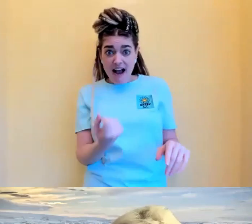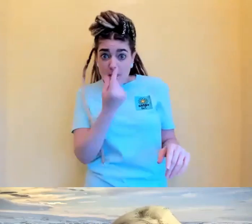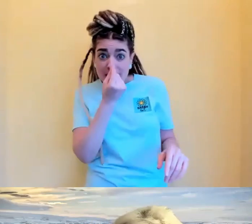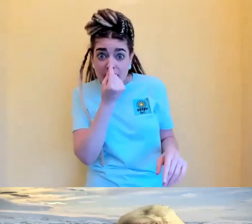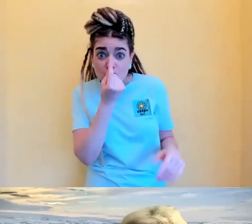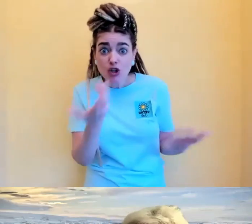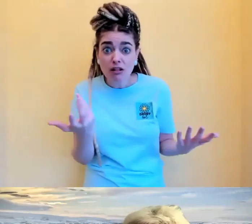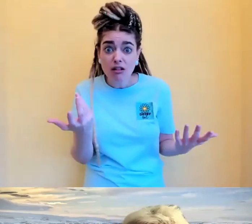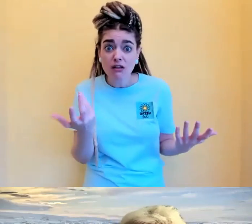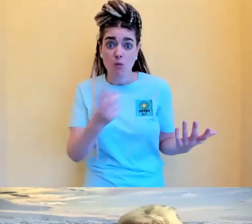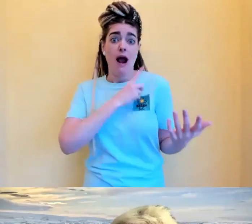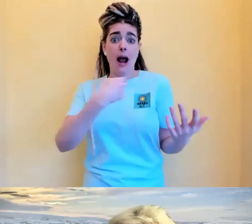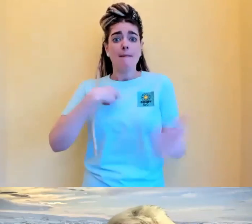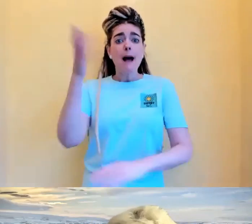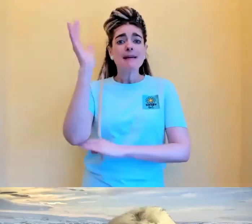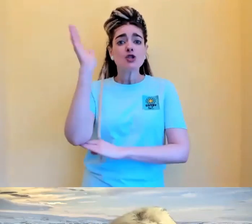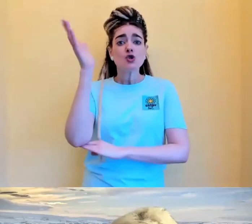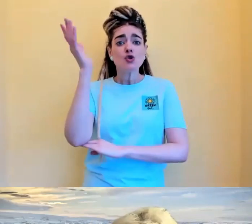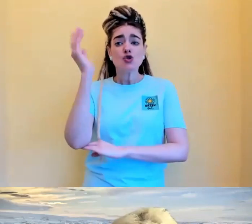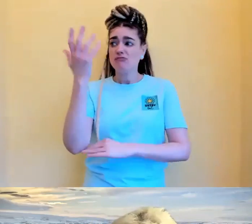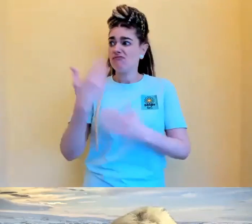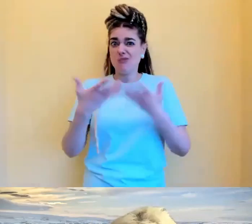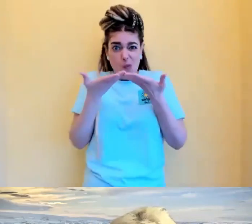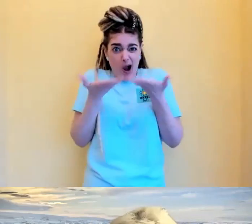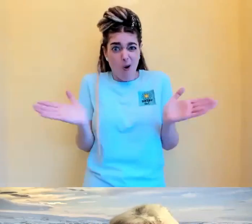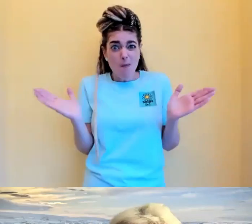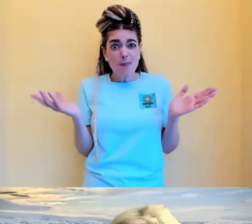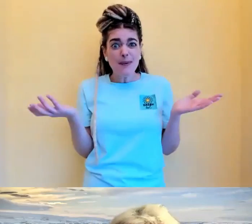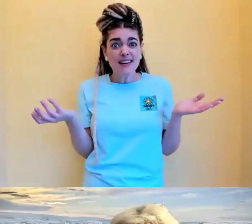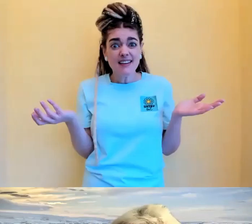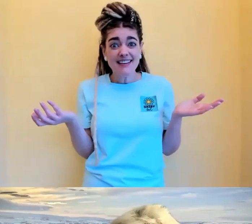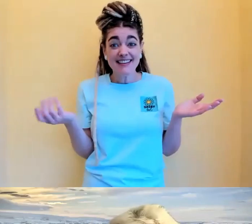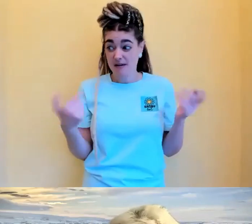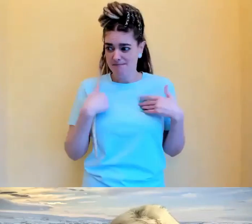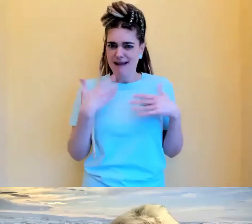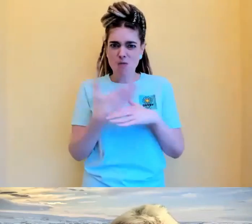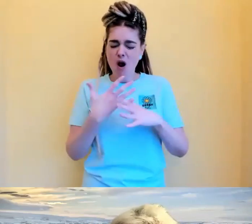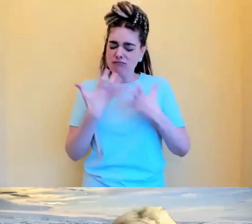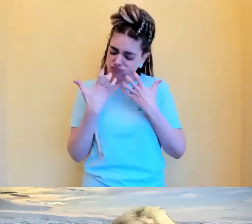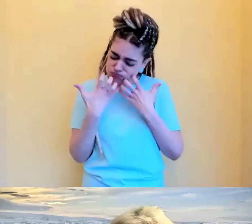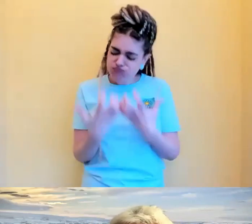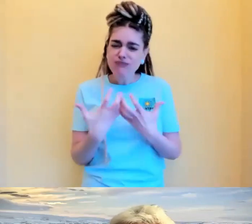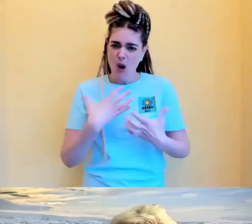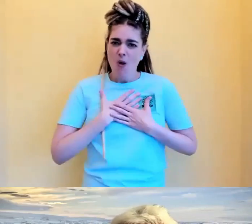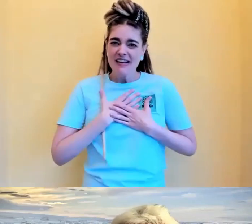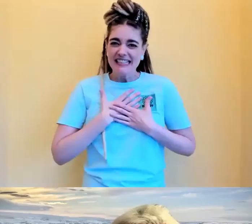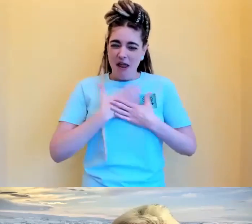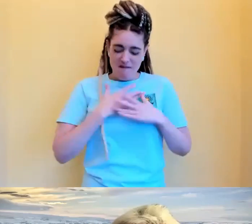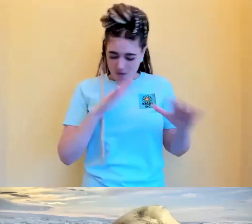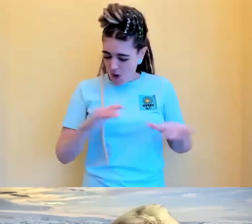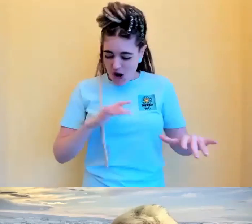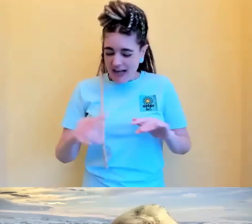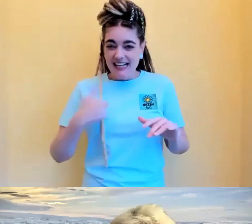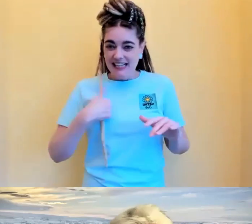quite open-ended, really. I think it's, I love it, and I love working on it, and I want to share it. So